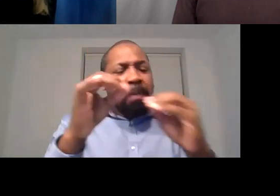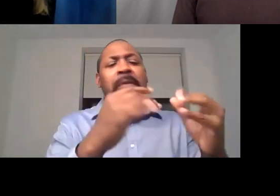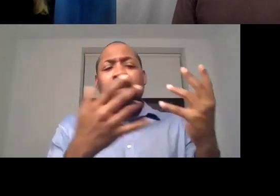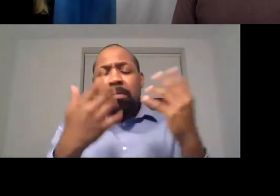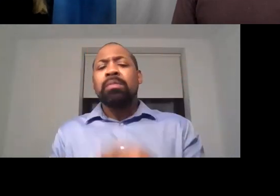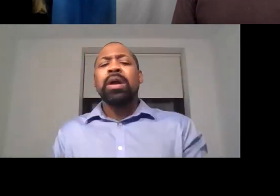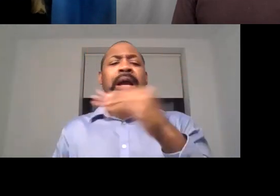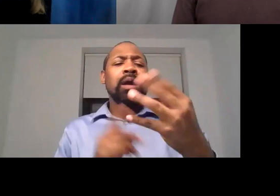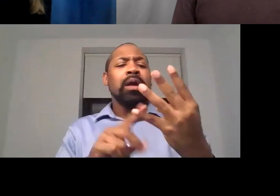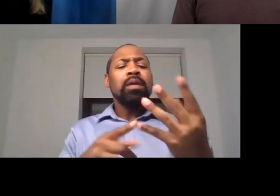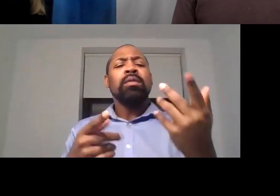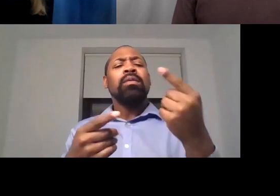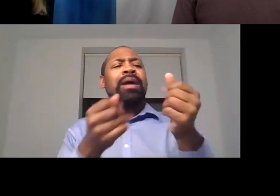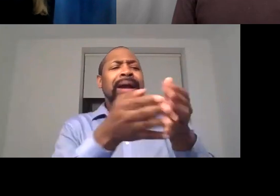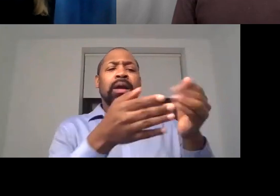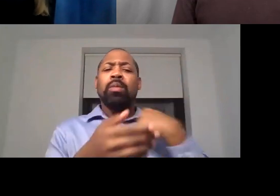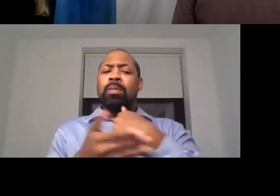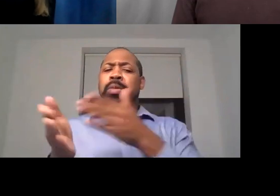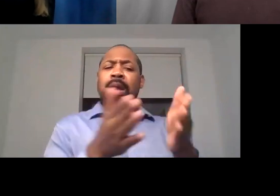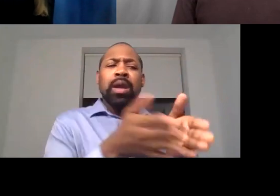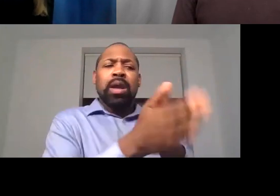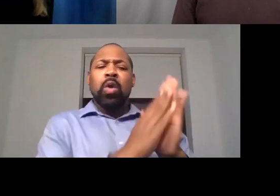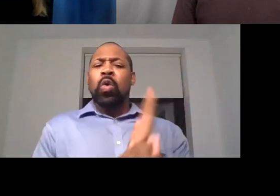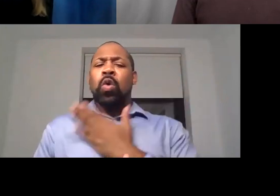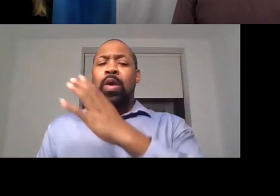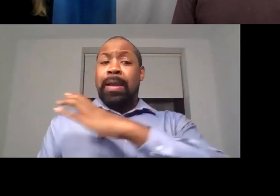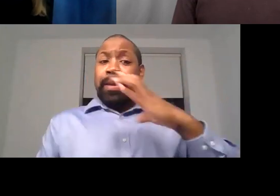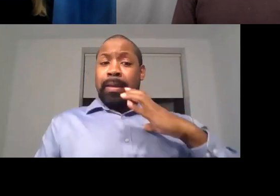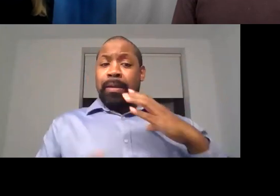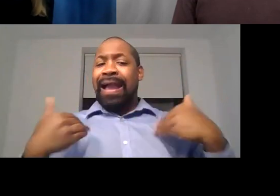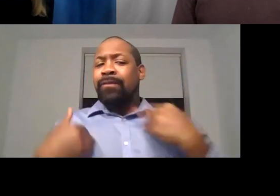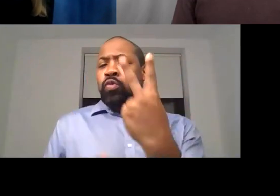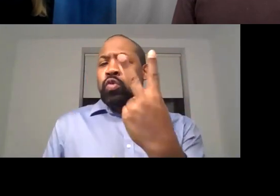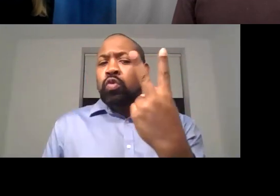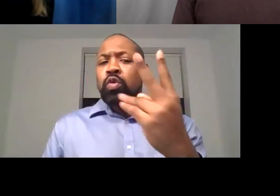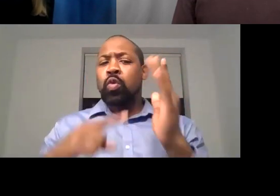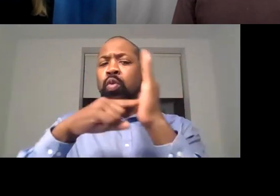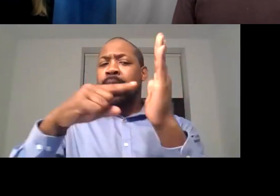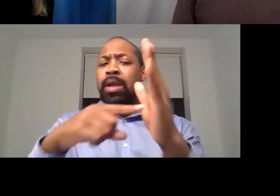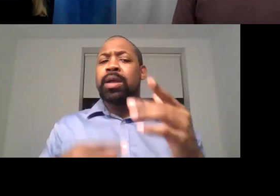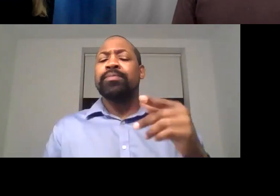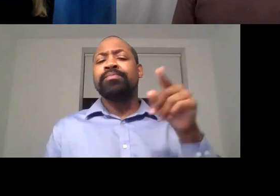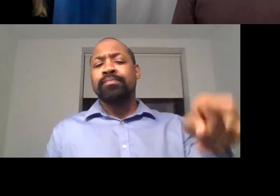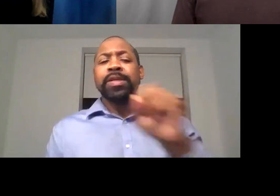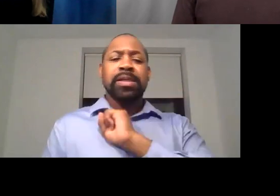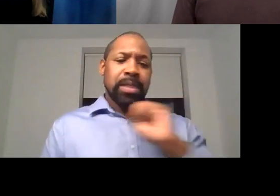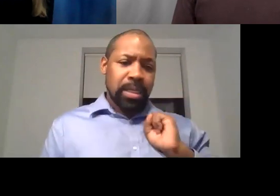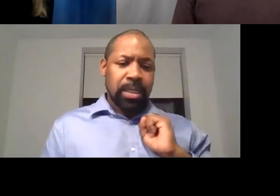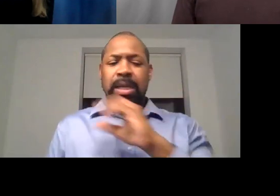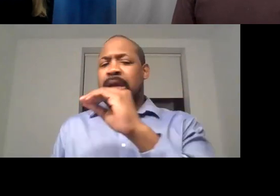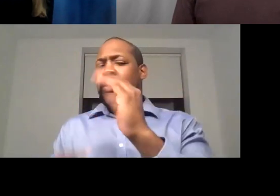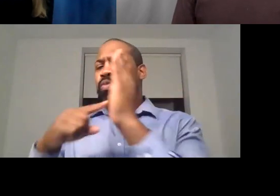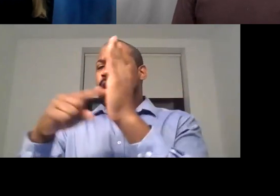discuss how a bill gets passed and go through and explain that information. So we planned to have a committee, 2